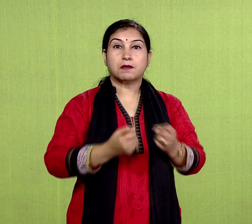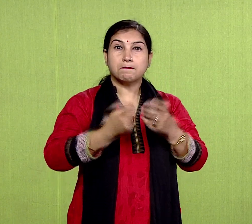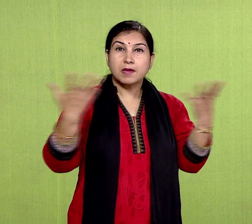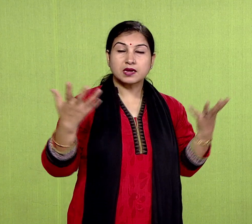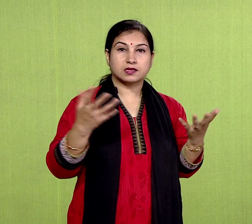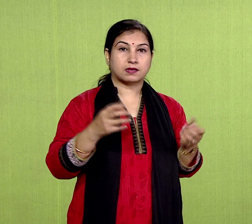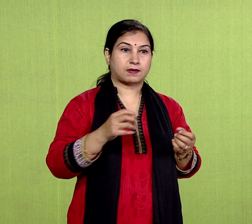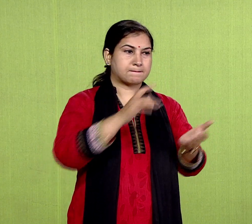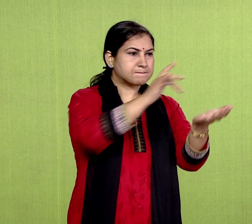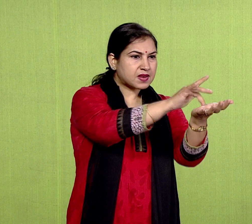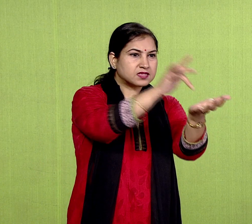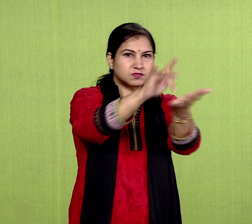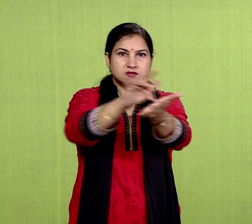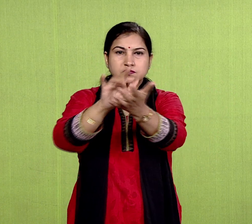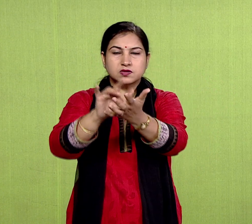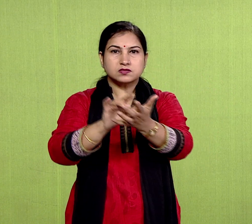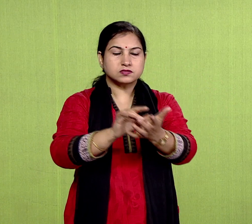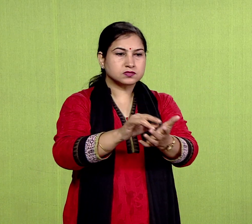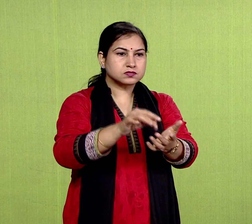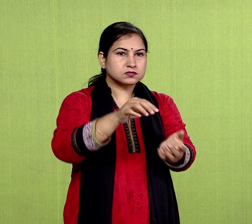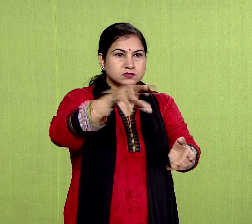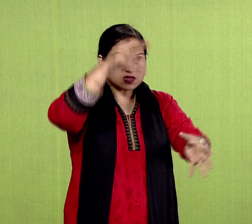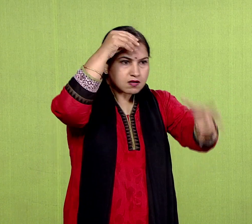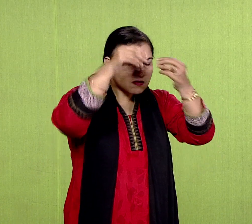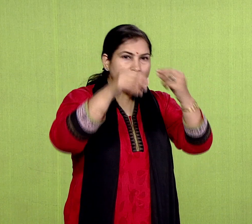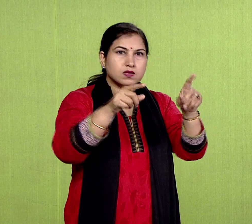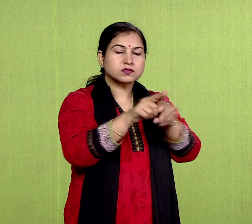Many great centers of learning developed, like